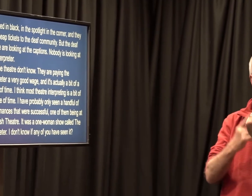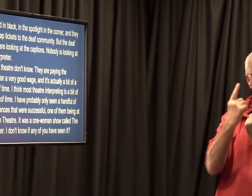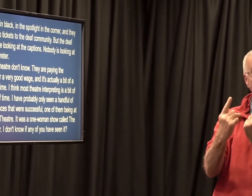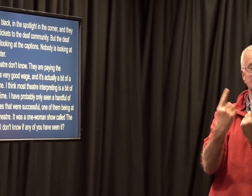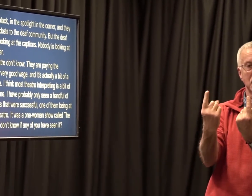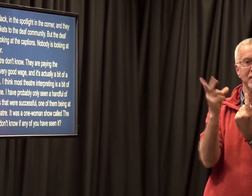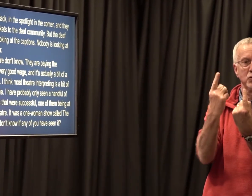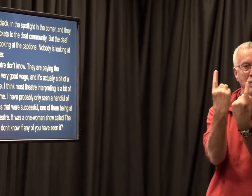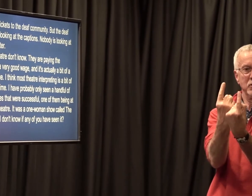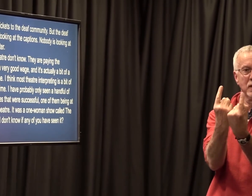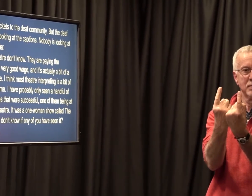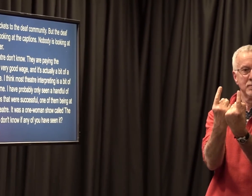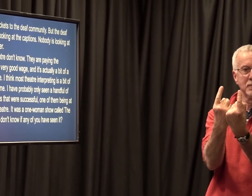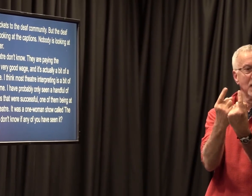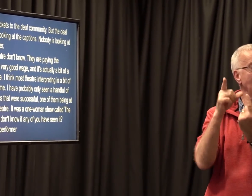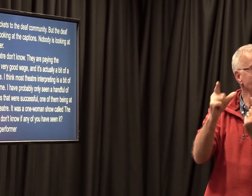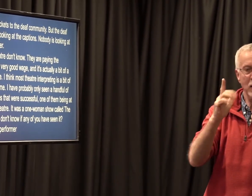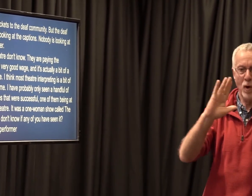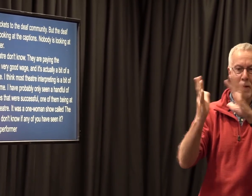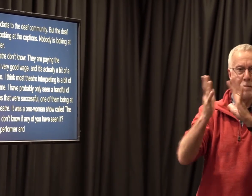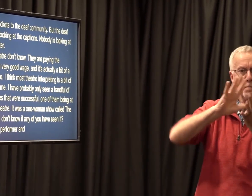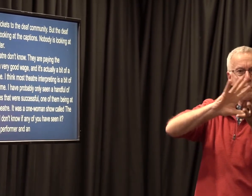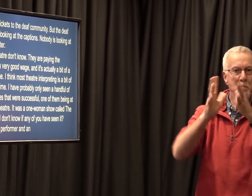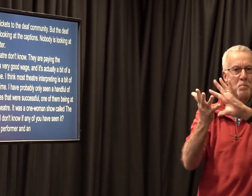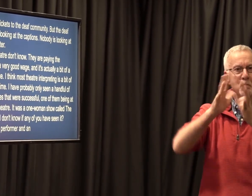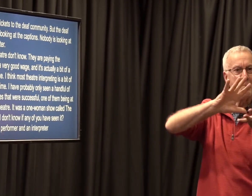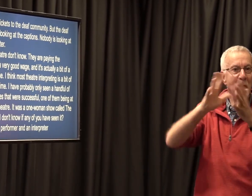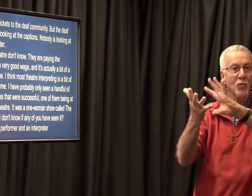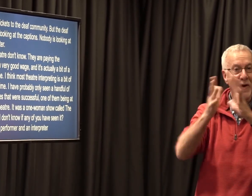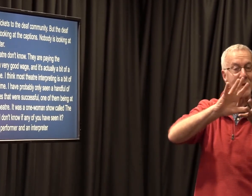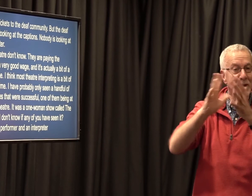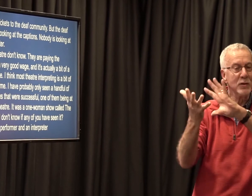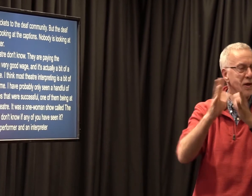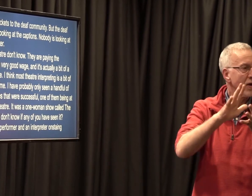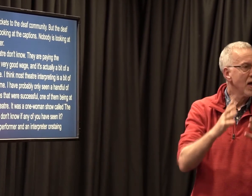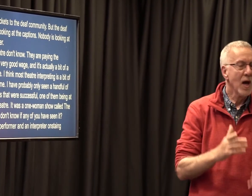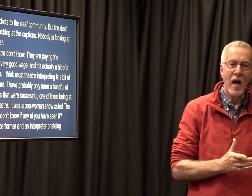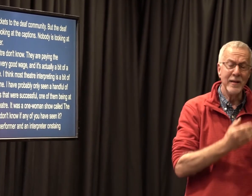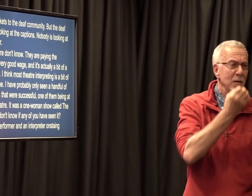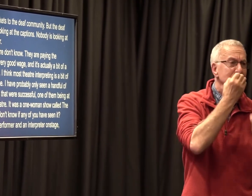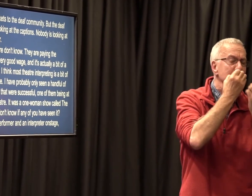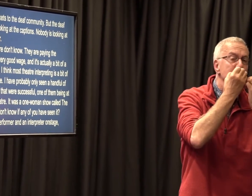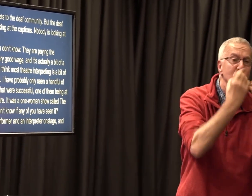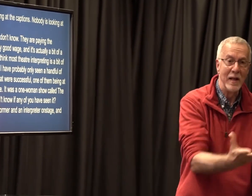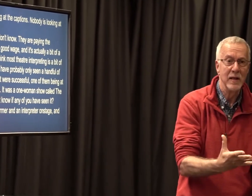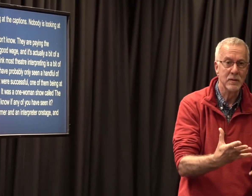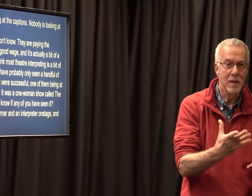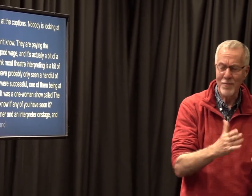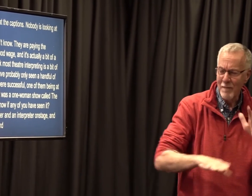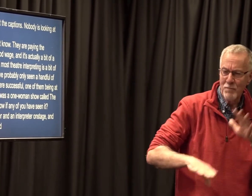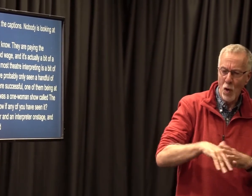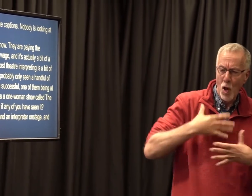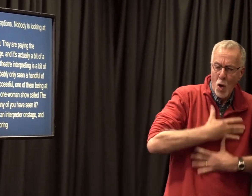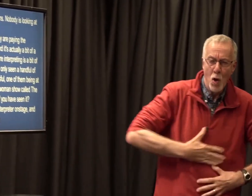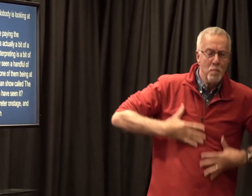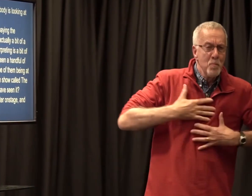We had the performer and an interpreter on stage, and they were moving and mirroring each other throughout the performance,